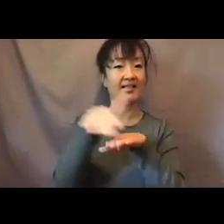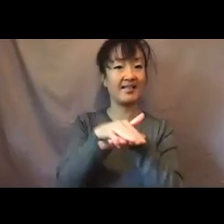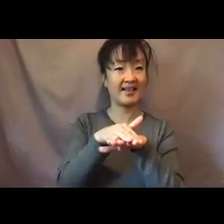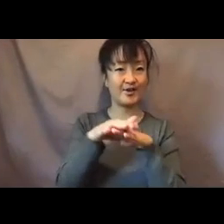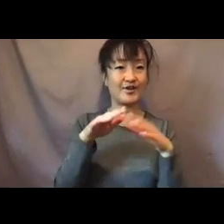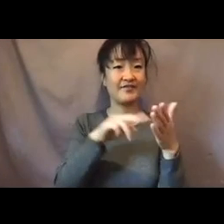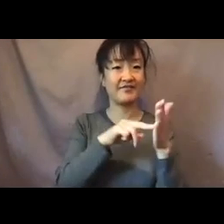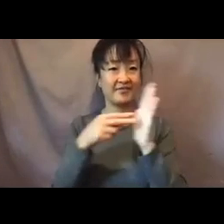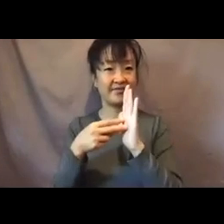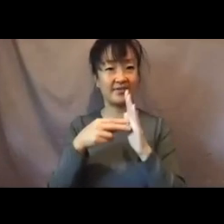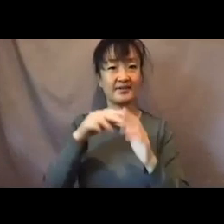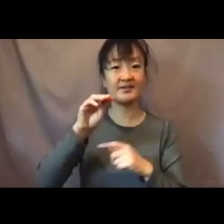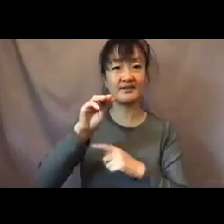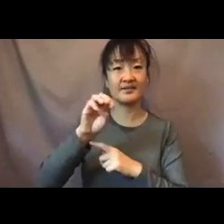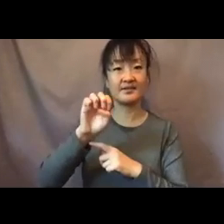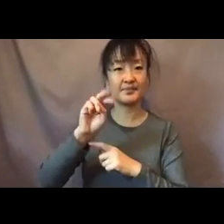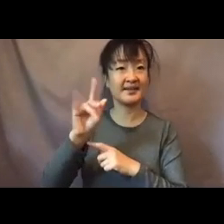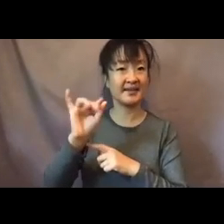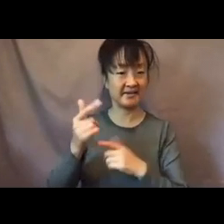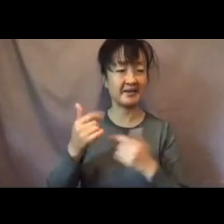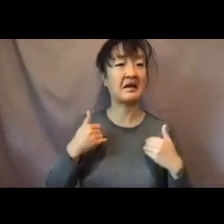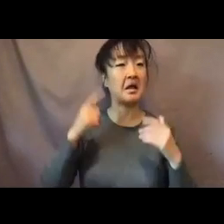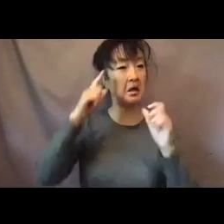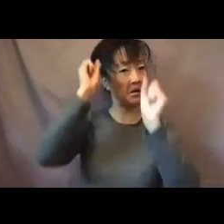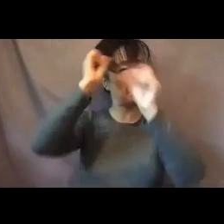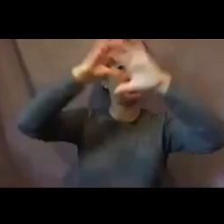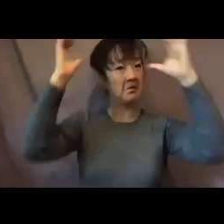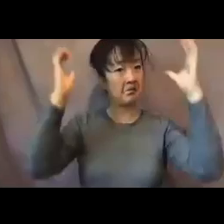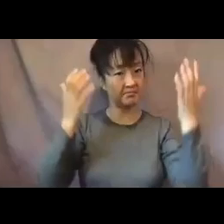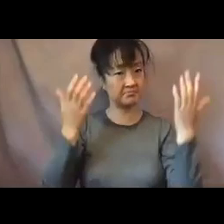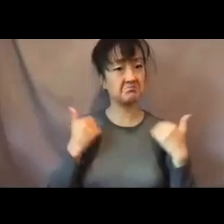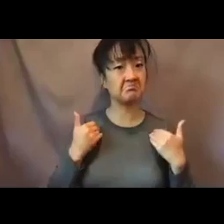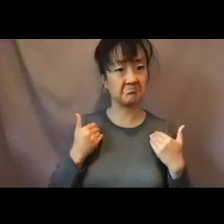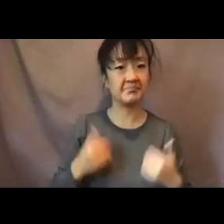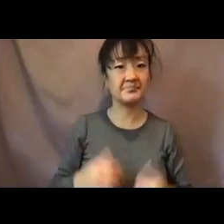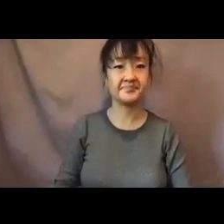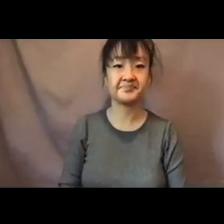can sort of think about and consider.